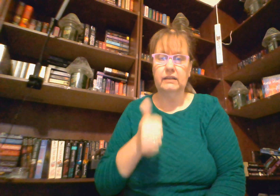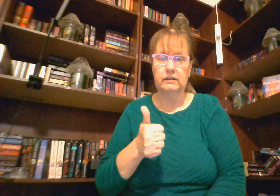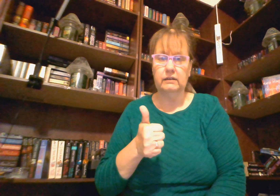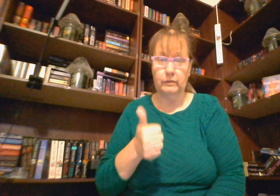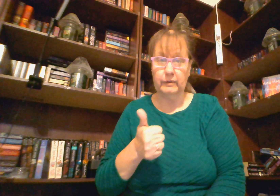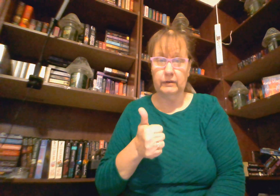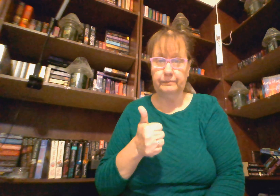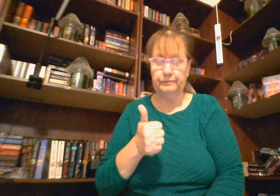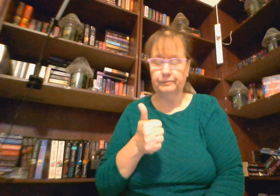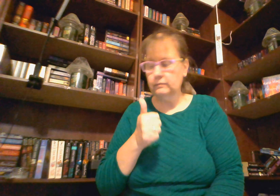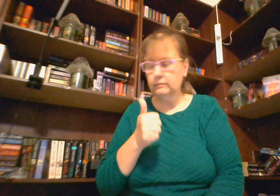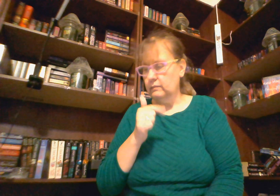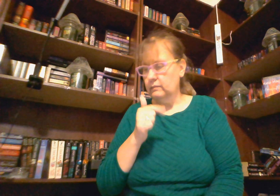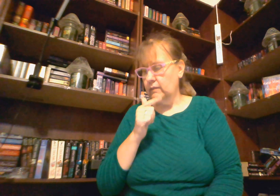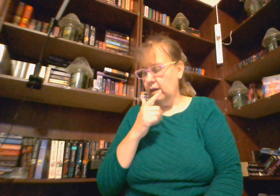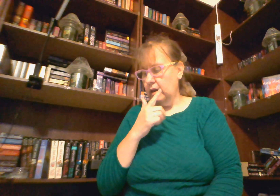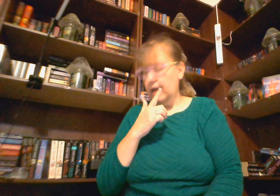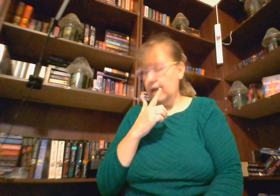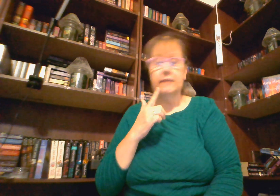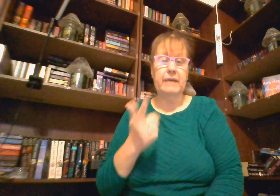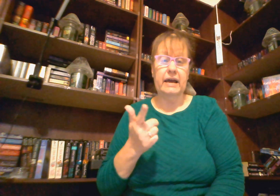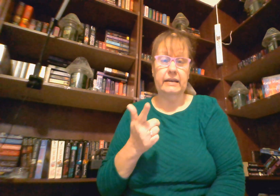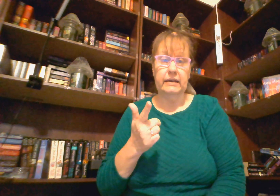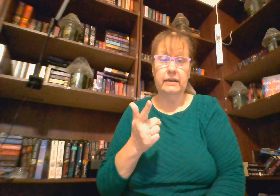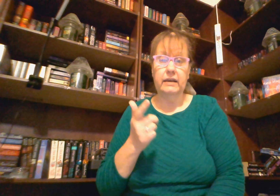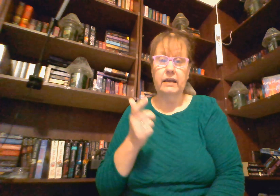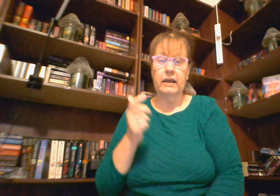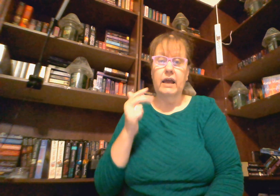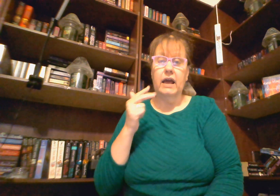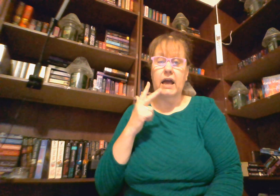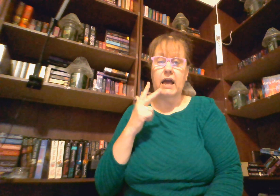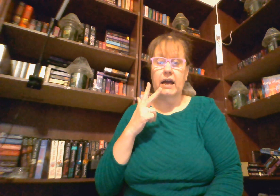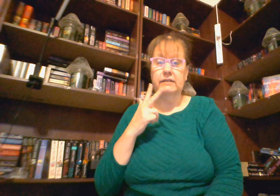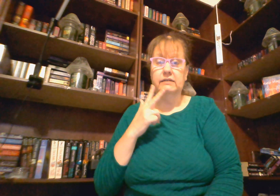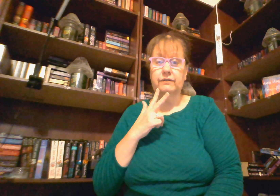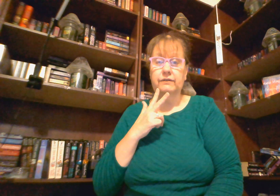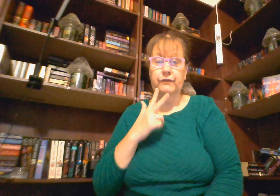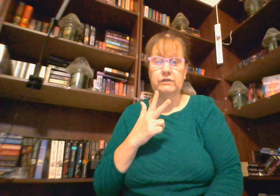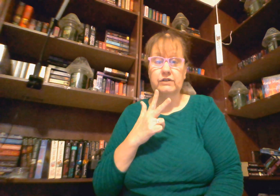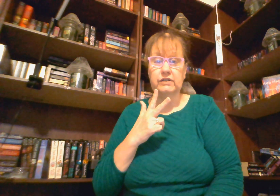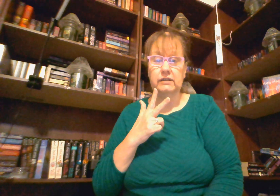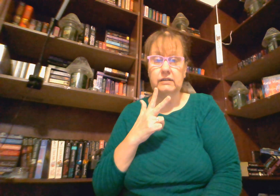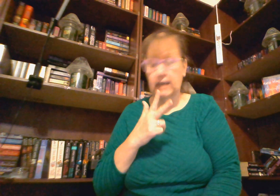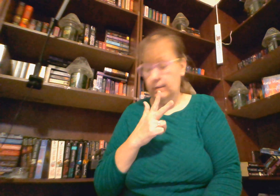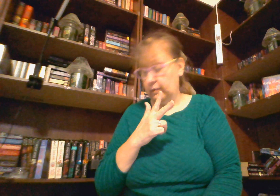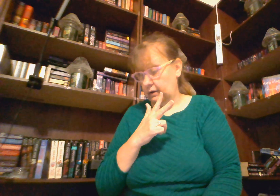Little, Herbert, and Mannie, and Fortune's neighbor,